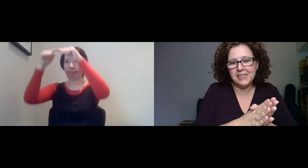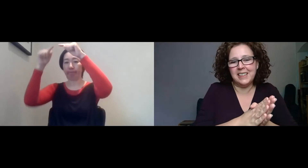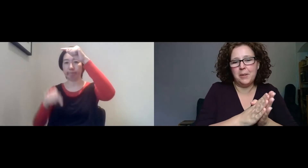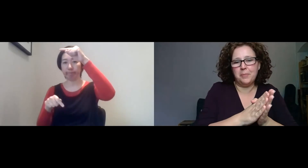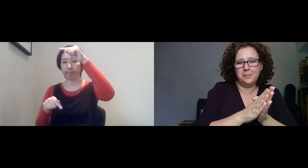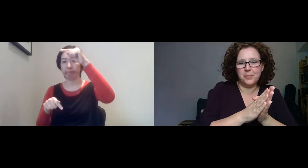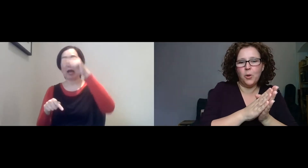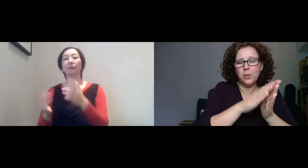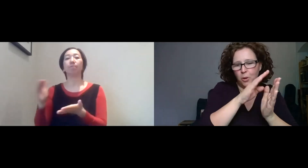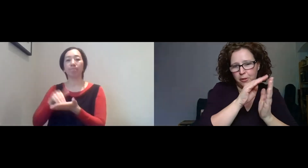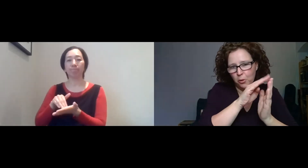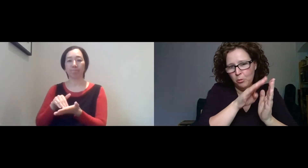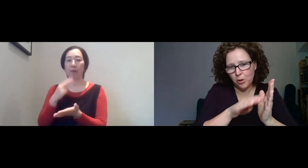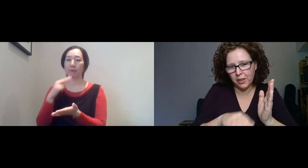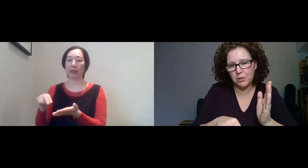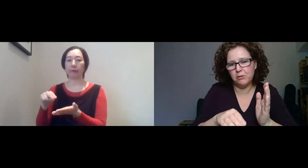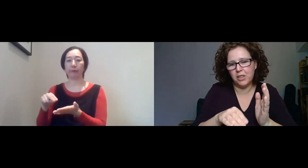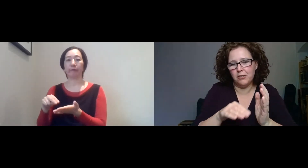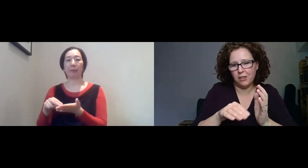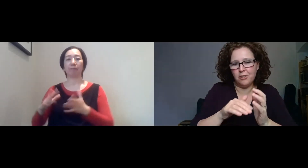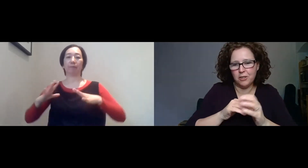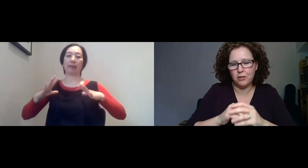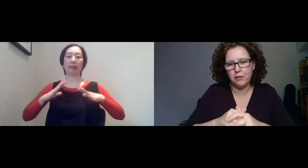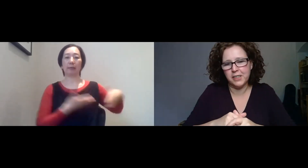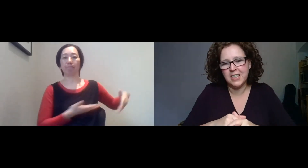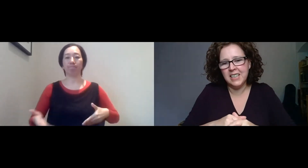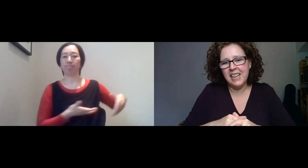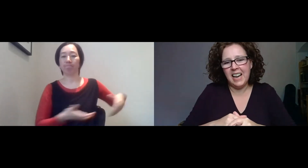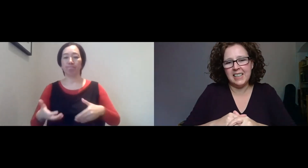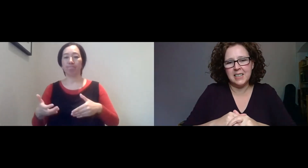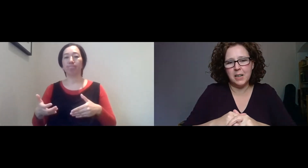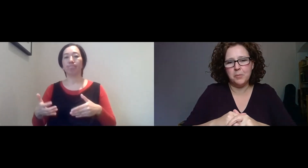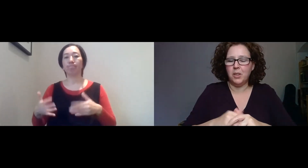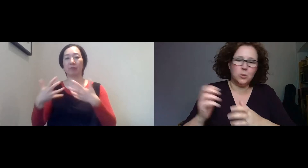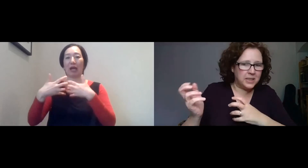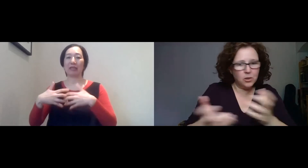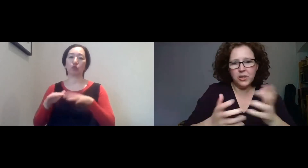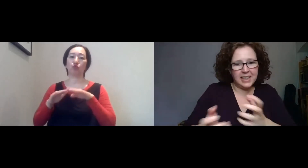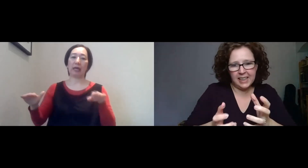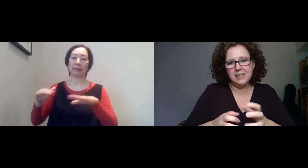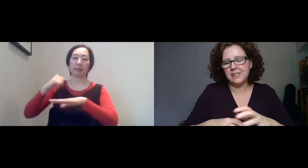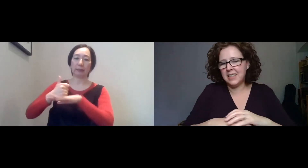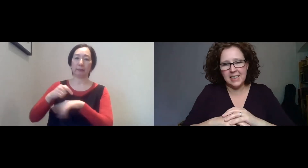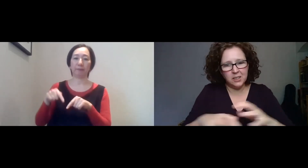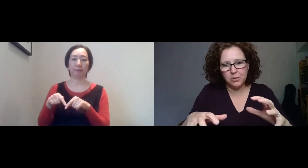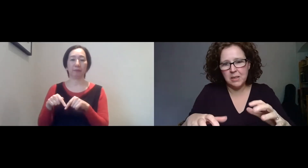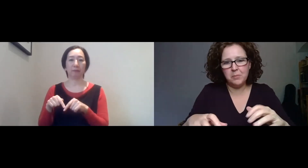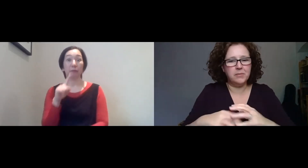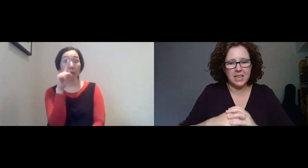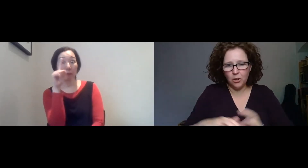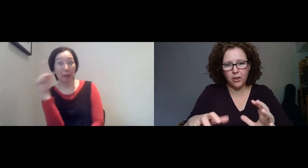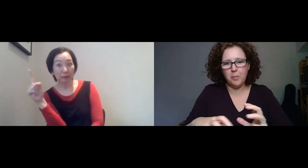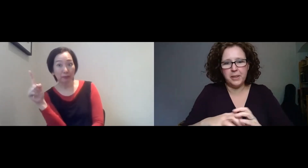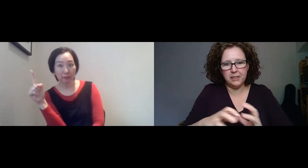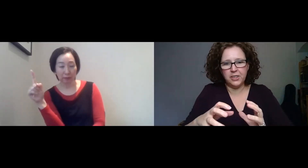drove, although for the whole morning we drove down south to Sofx. And we did all the get-in, the technical team